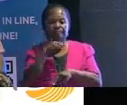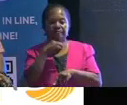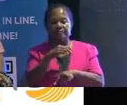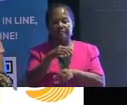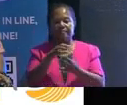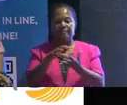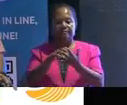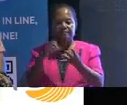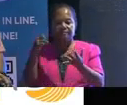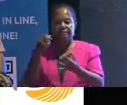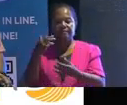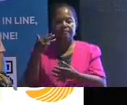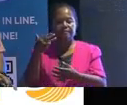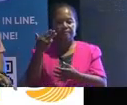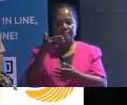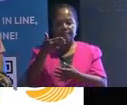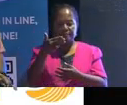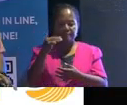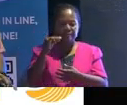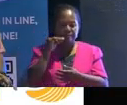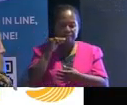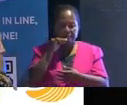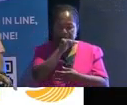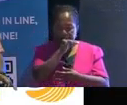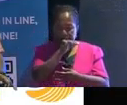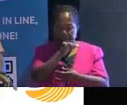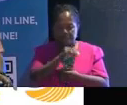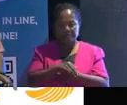900 kina. That you see the